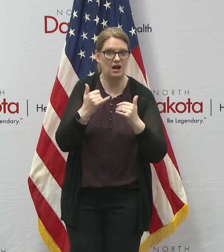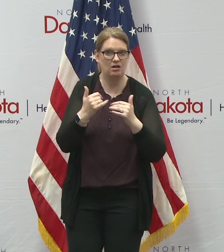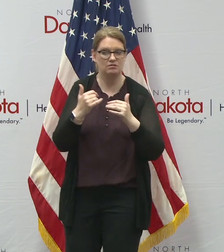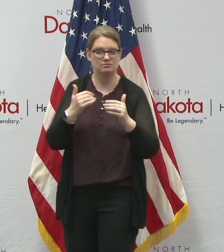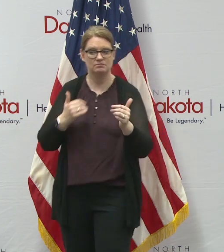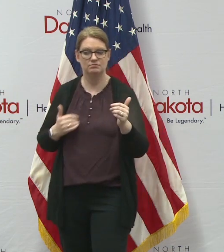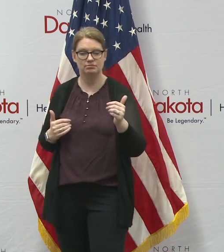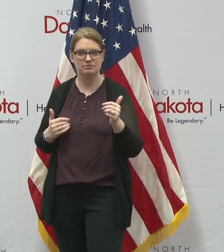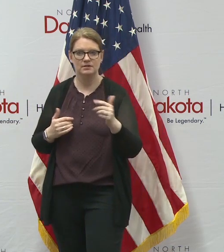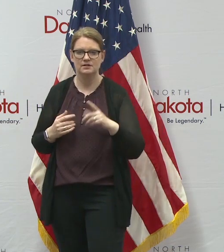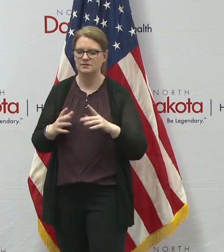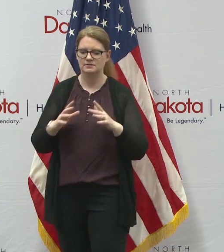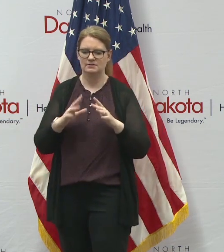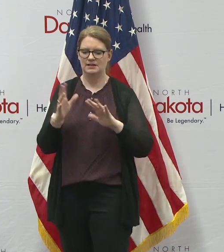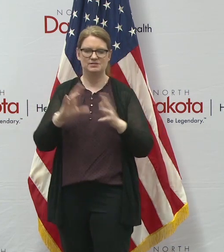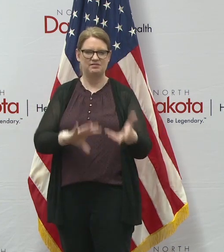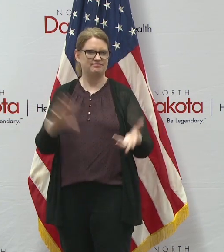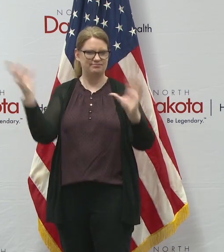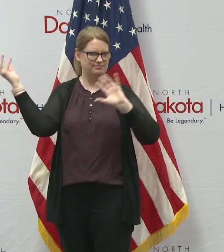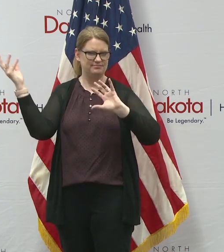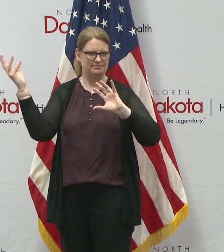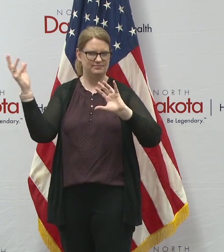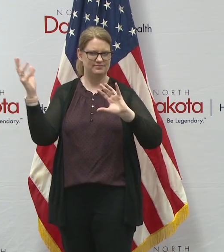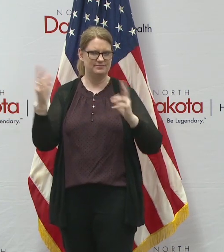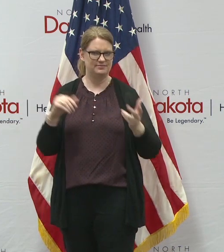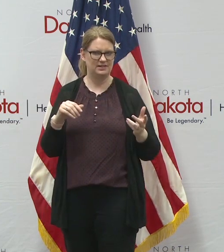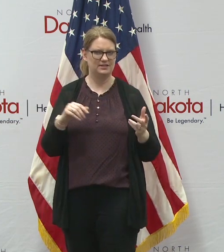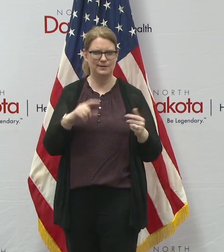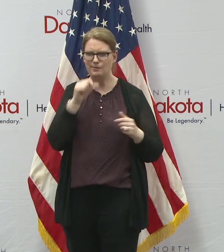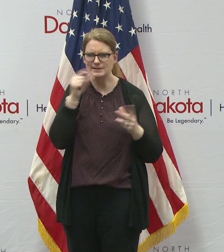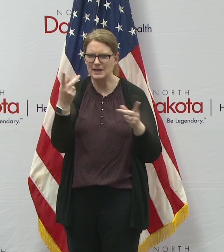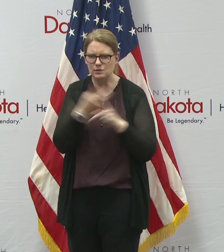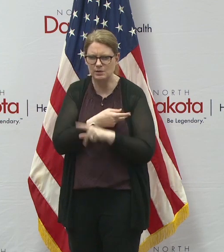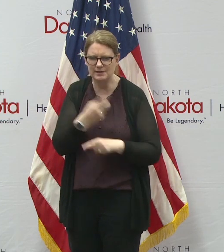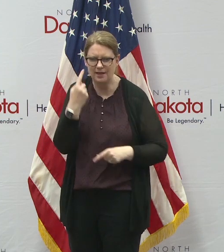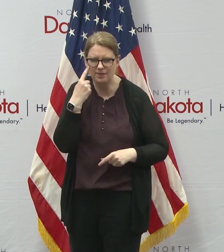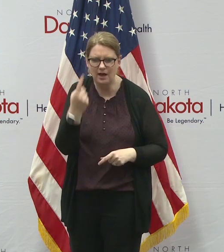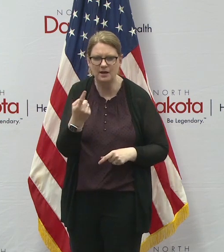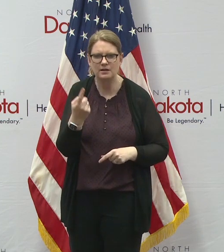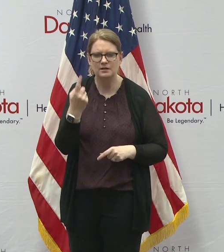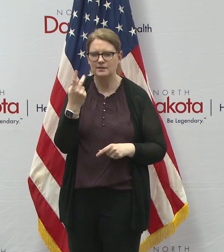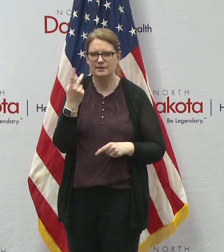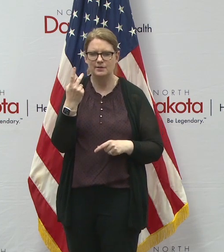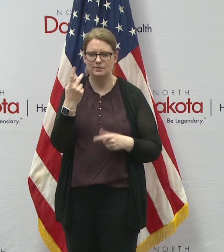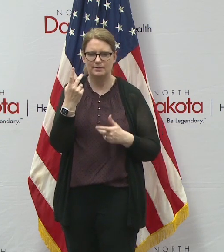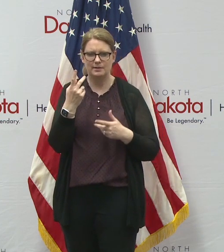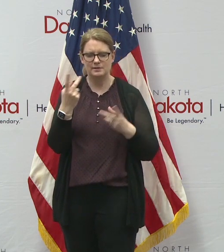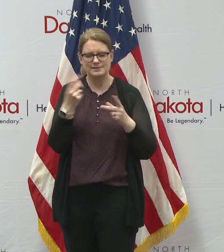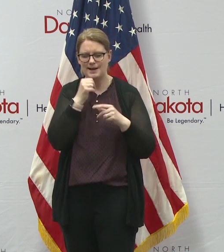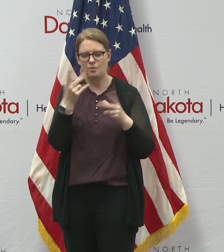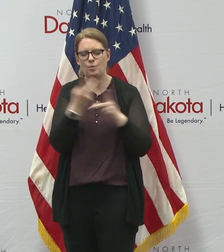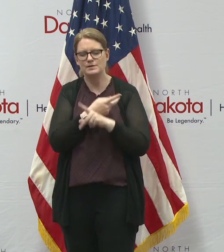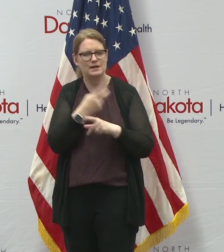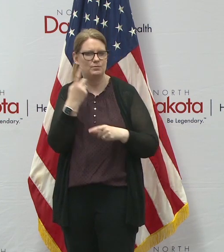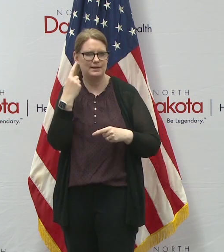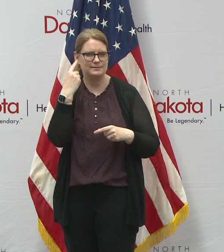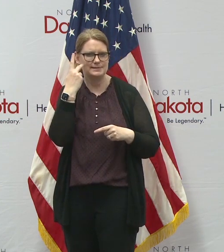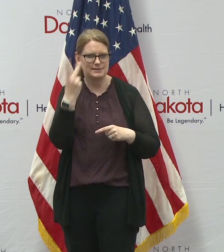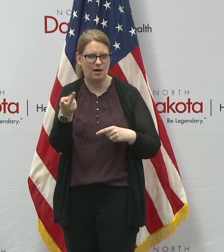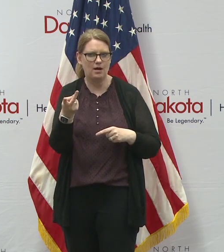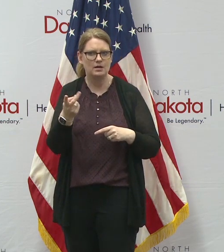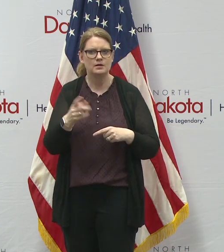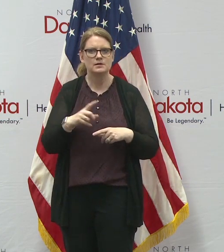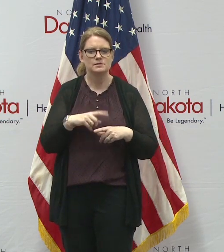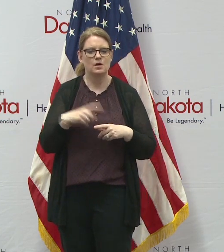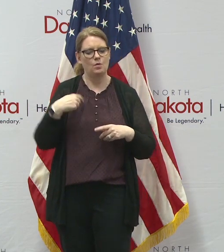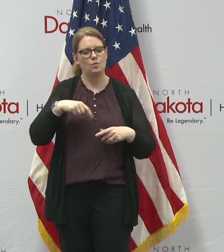Kudos to our whole team who has been taking regular screenshots of these national models twice a day, so we can, rather than trust,